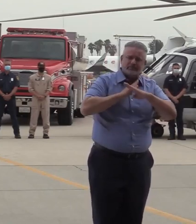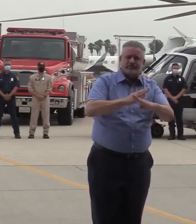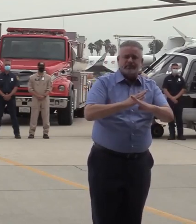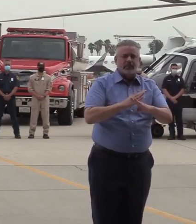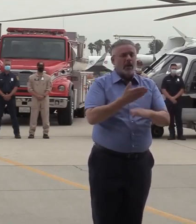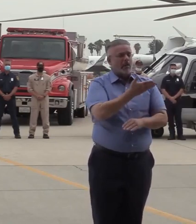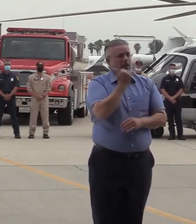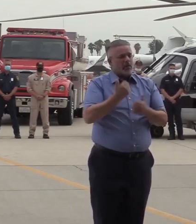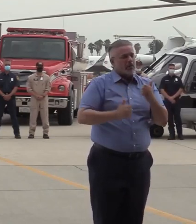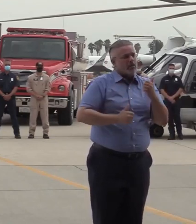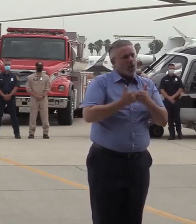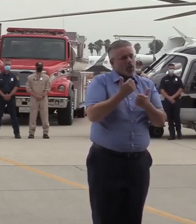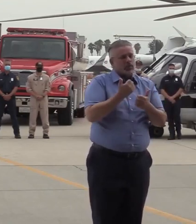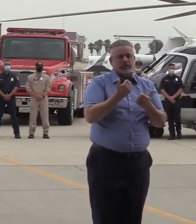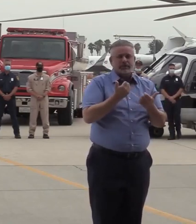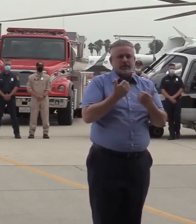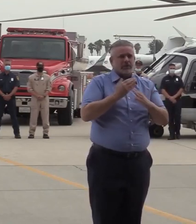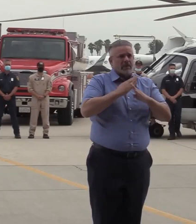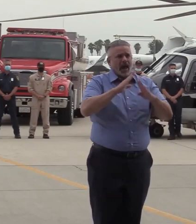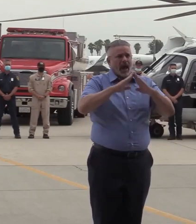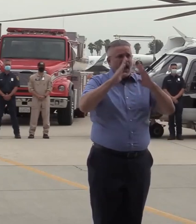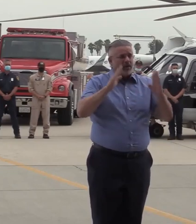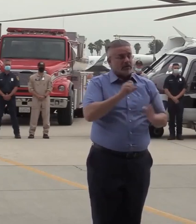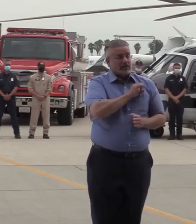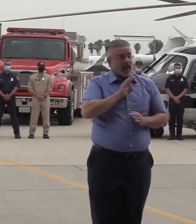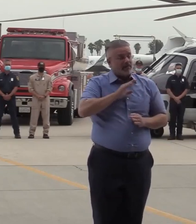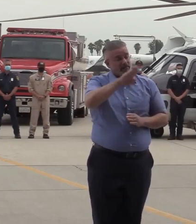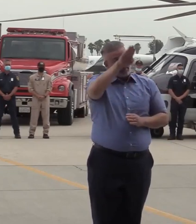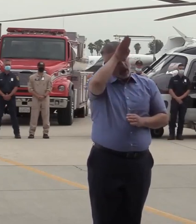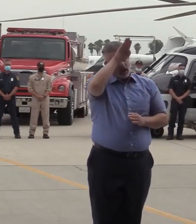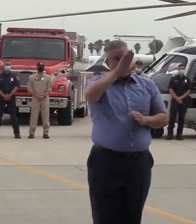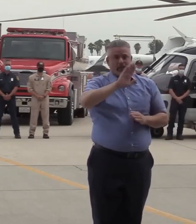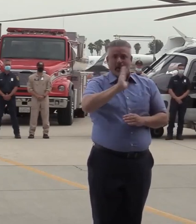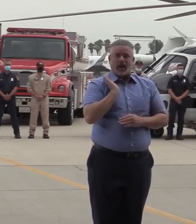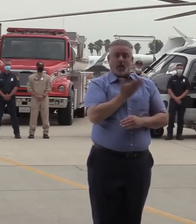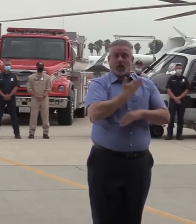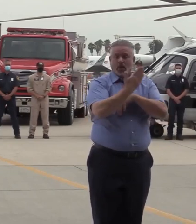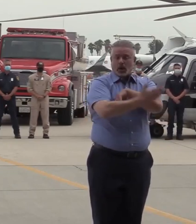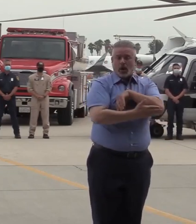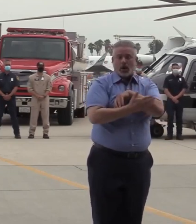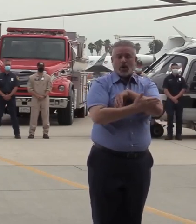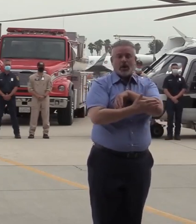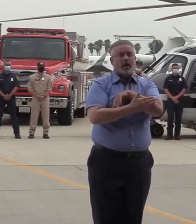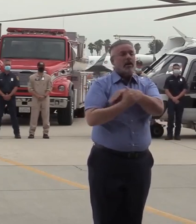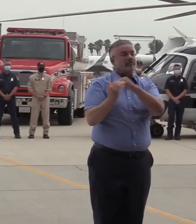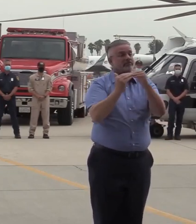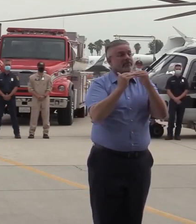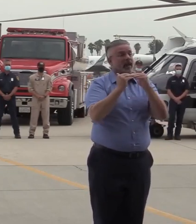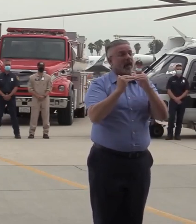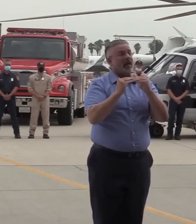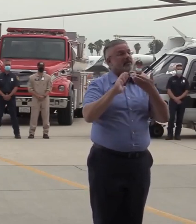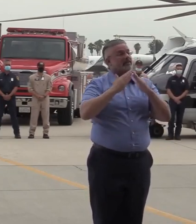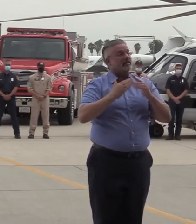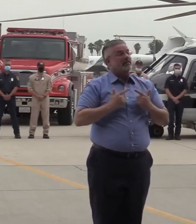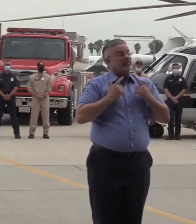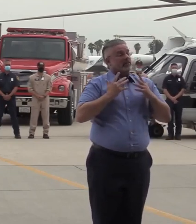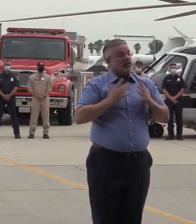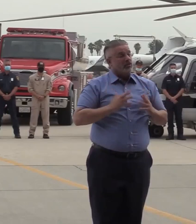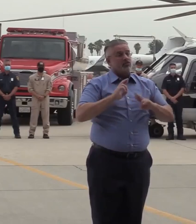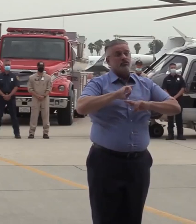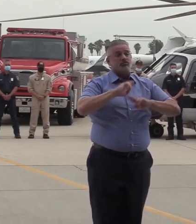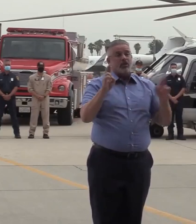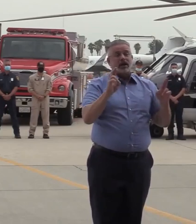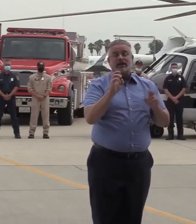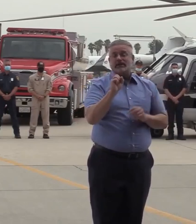The best and most well-equipped and best staffed fire department in the country, and our fellow Angelenos who know what the words ready, set,